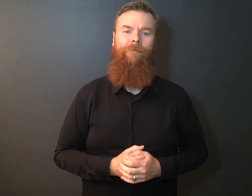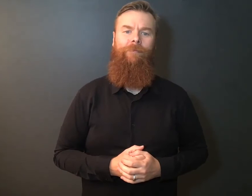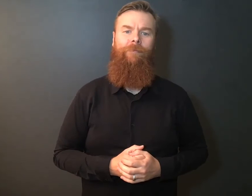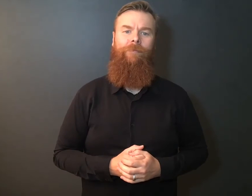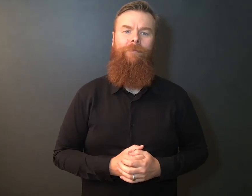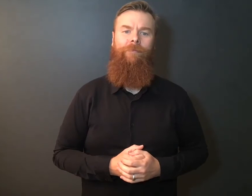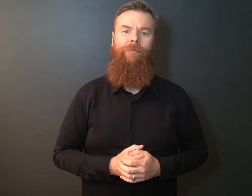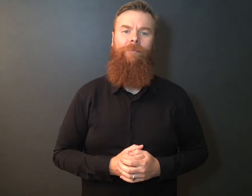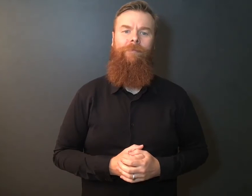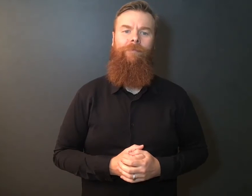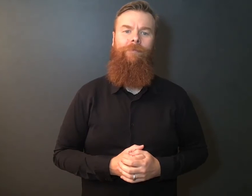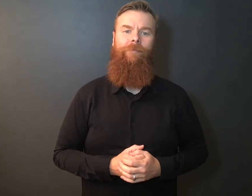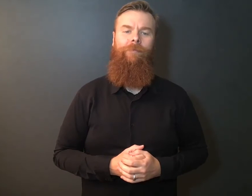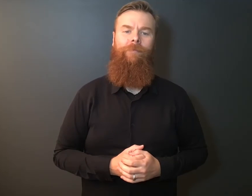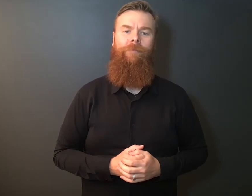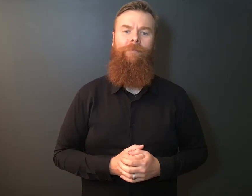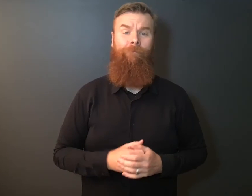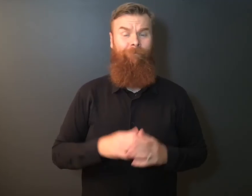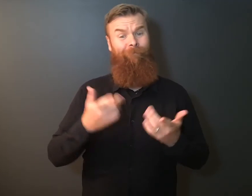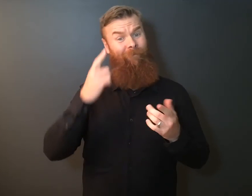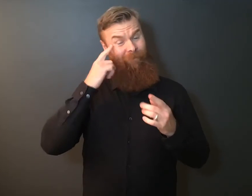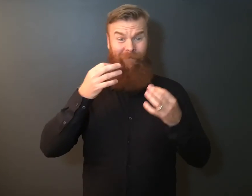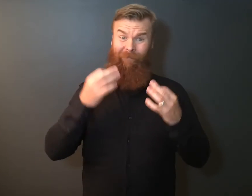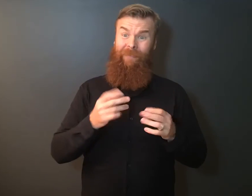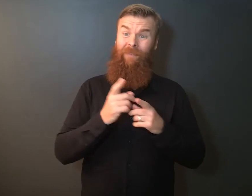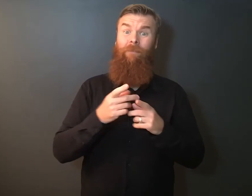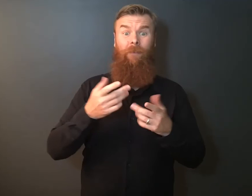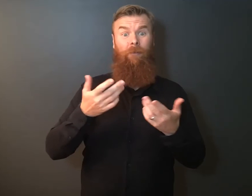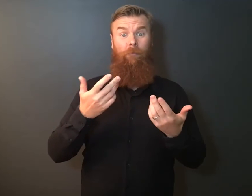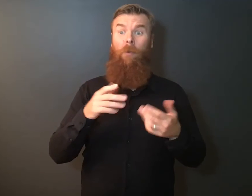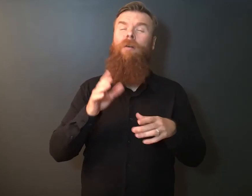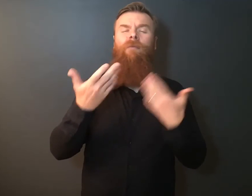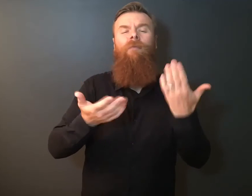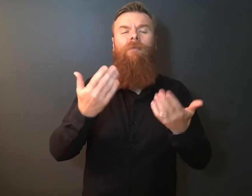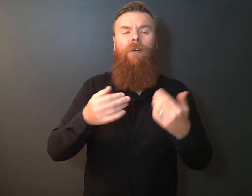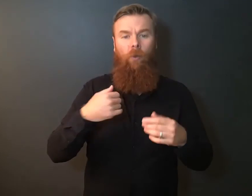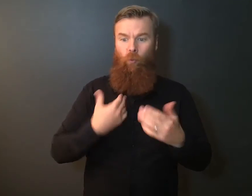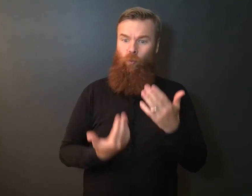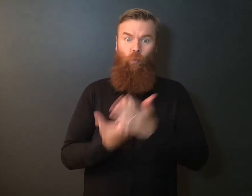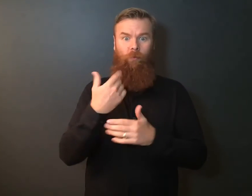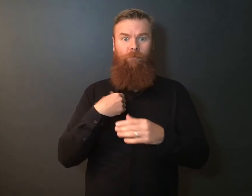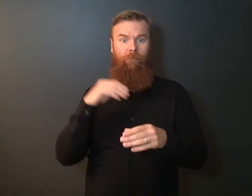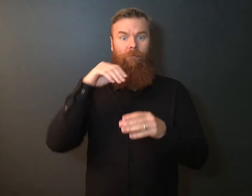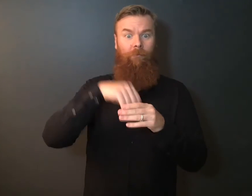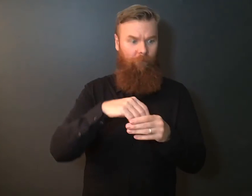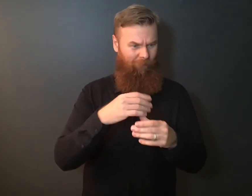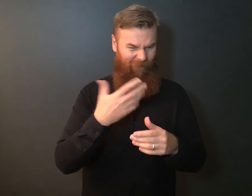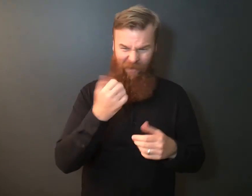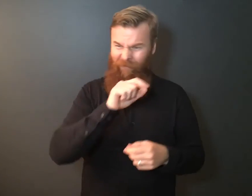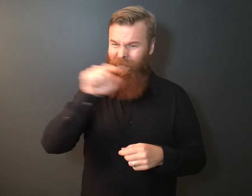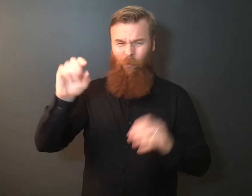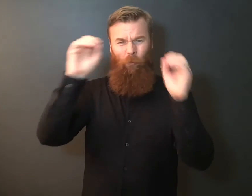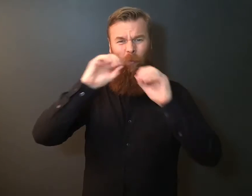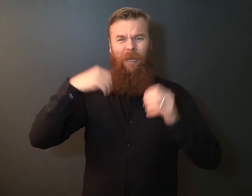the knowledge that we have after 6 months of working in that experience. I think if we start something 6